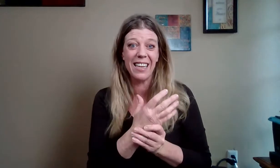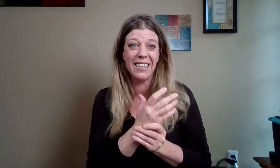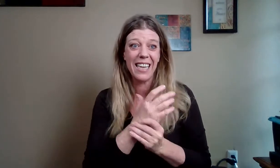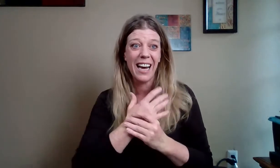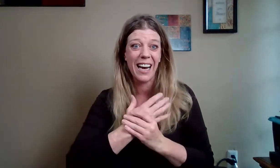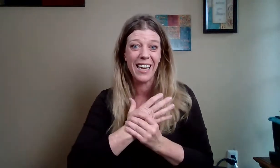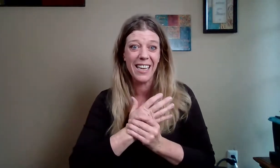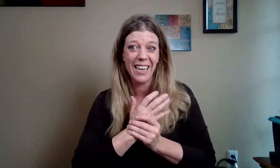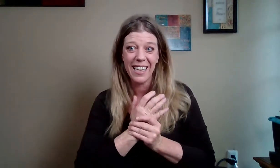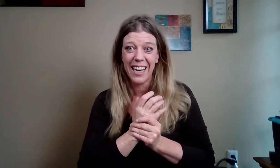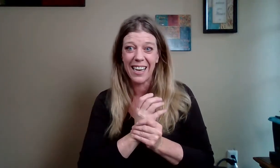yeah.